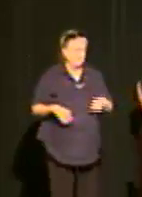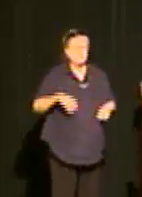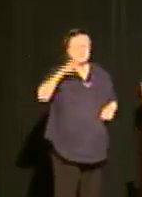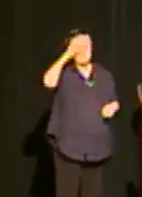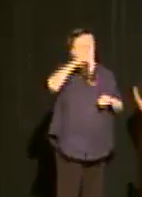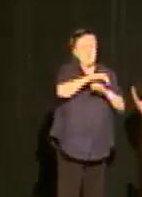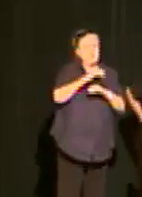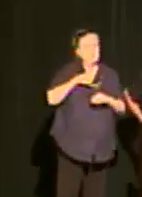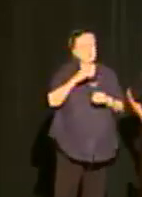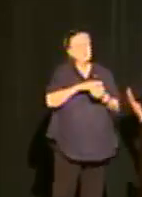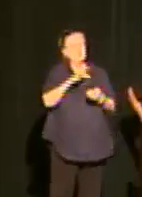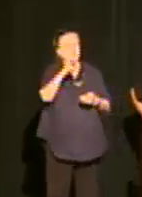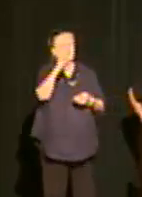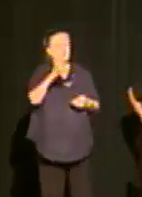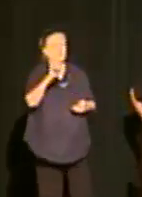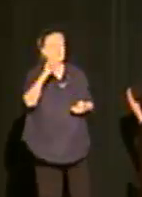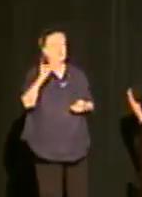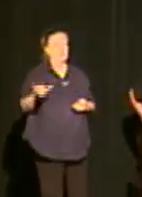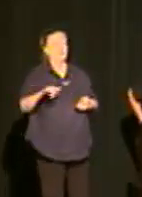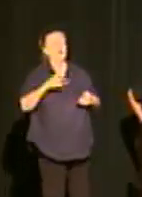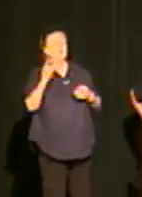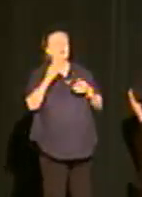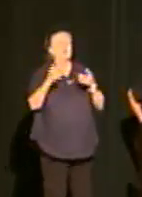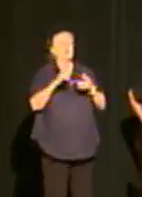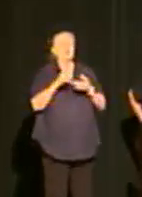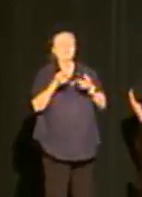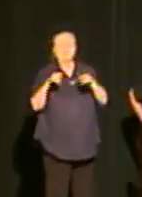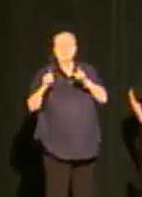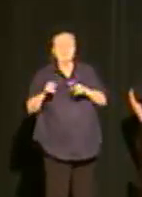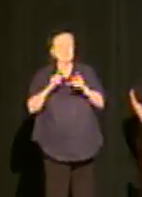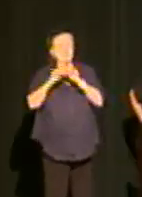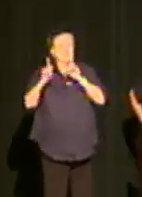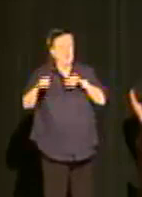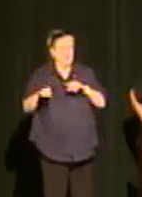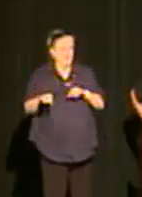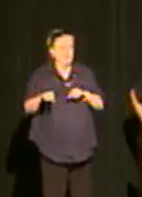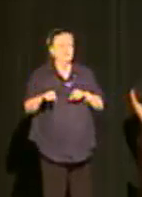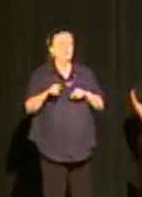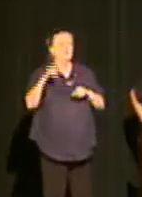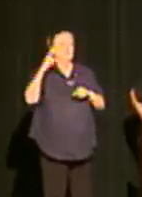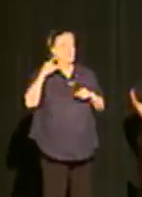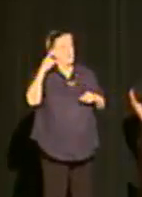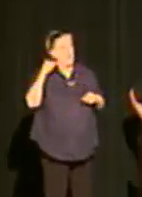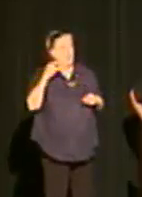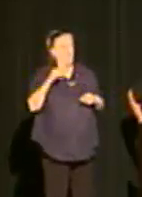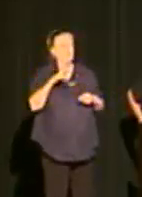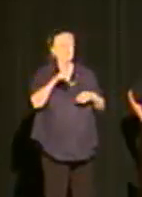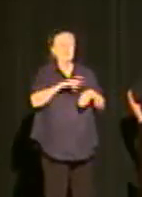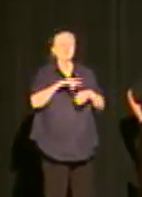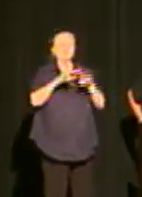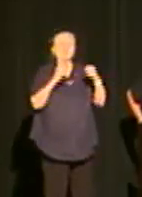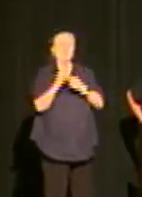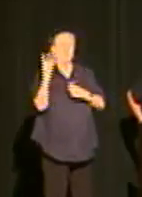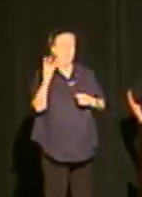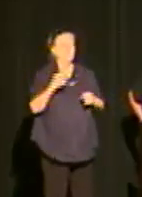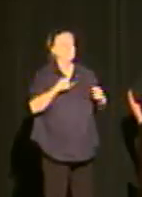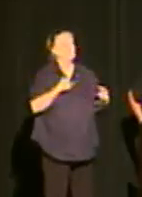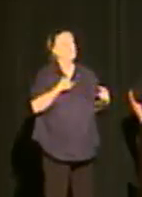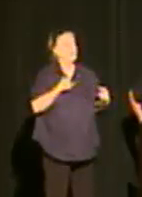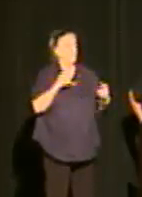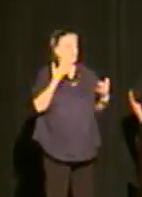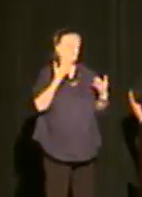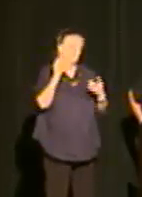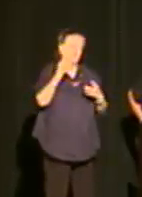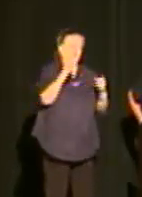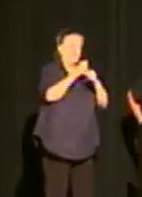Good evening. My name is Rocky Oplager. I'm one of the incident commanders, deputy incident commander for California National Team 4, one of the unified